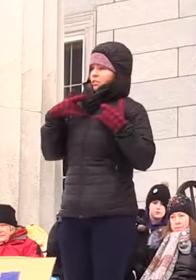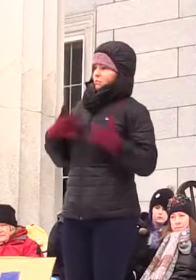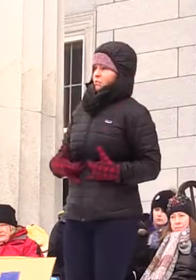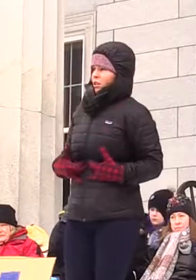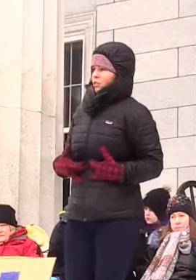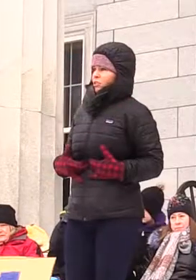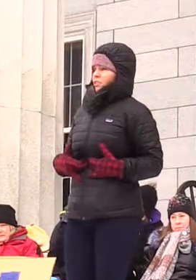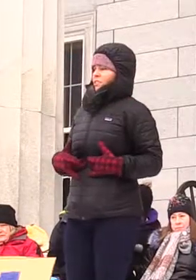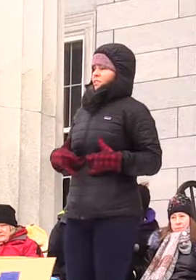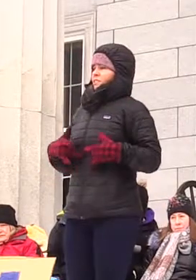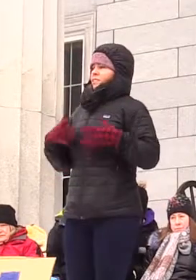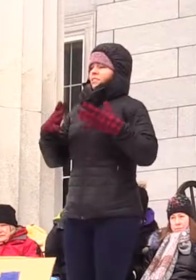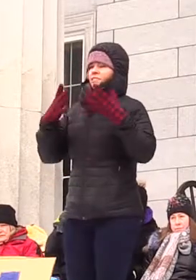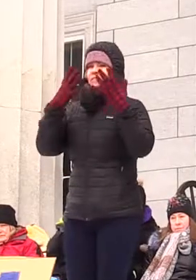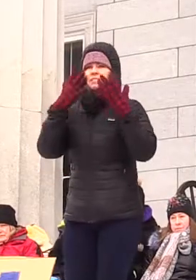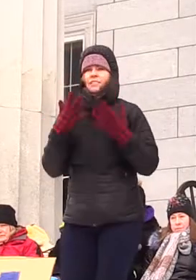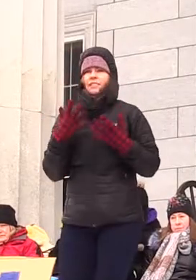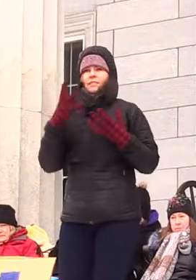losing culture and land.